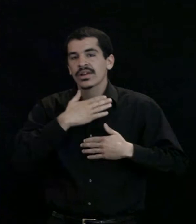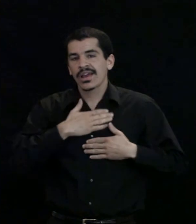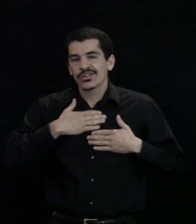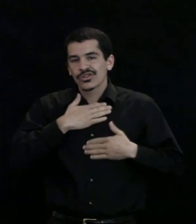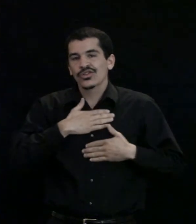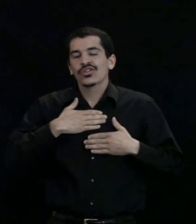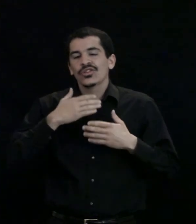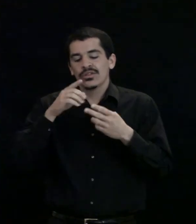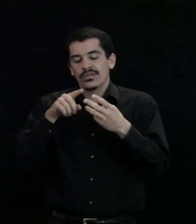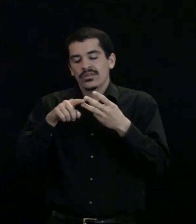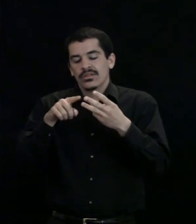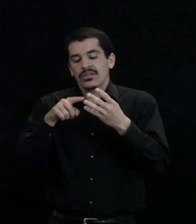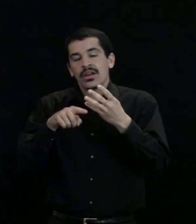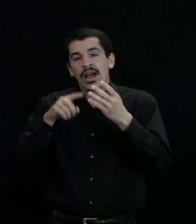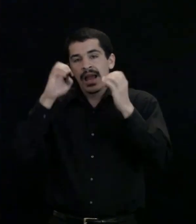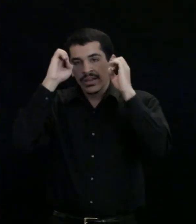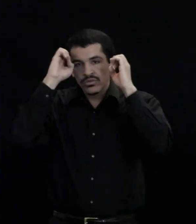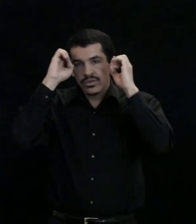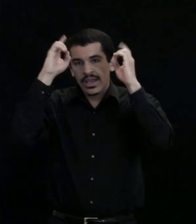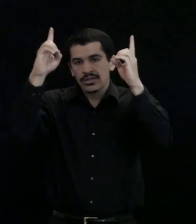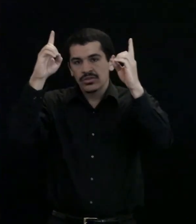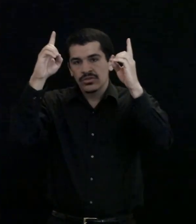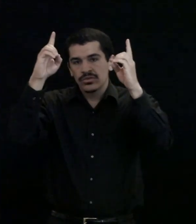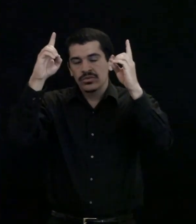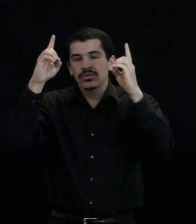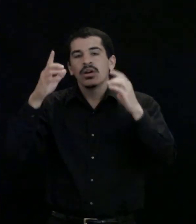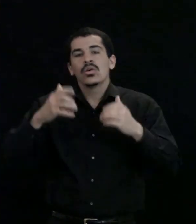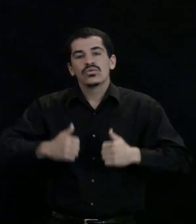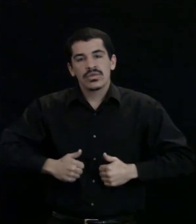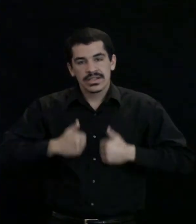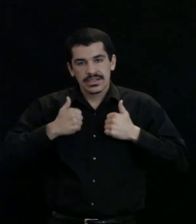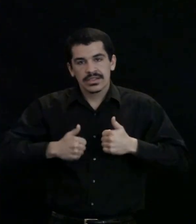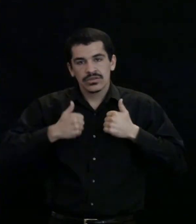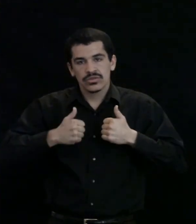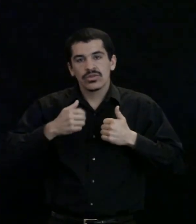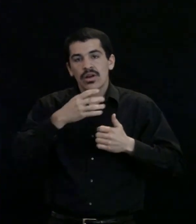residential, and commercial.